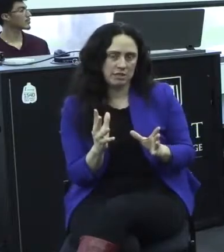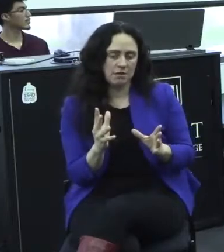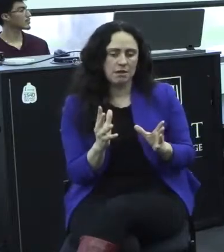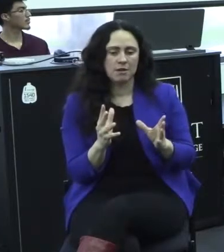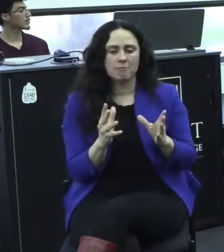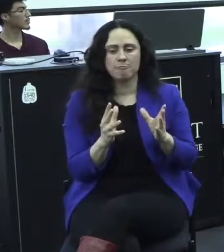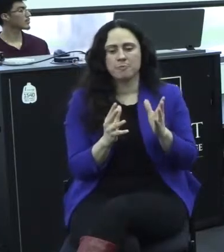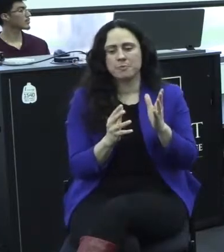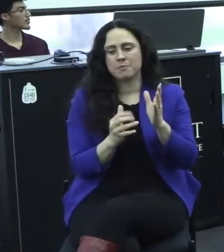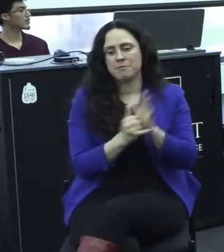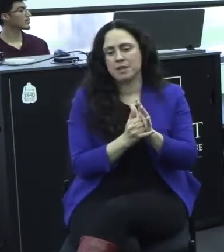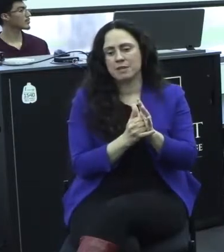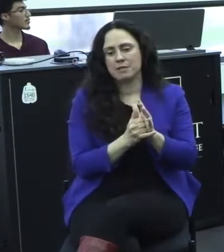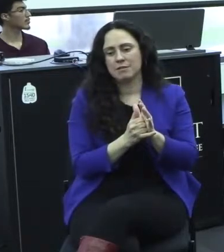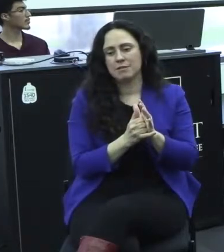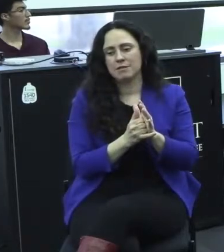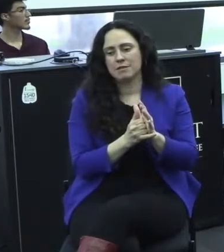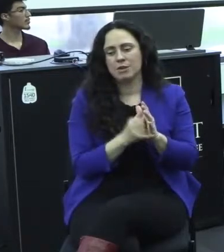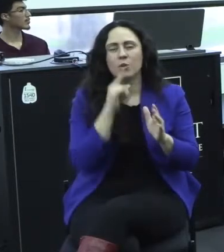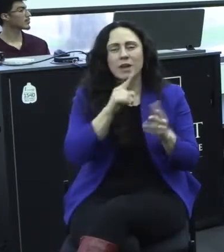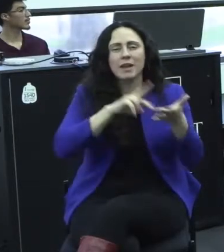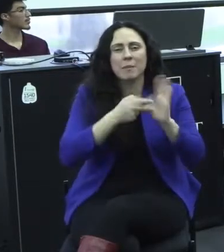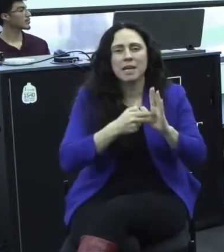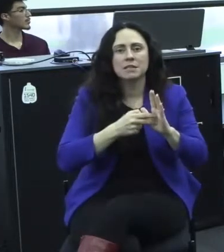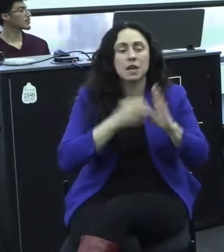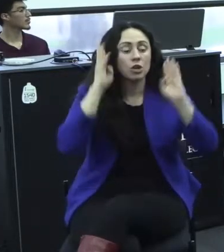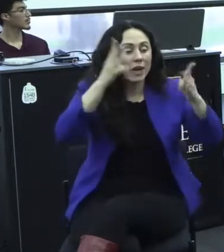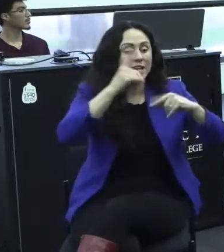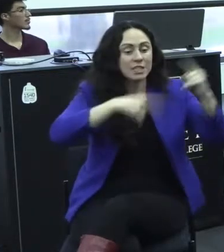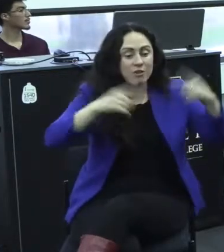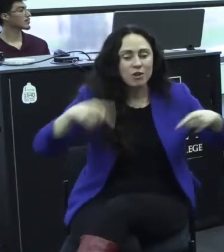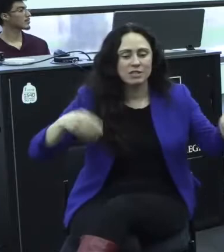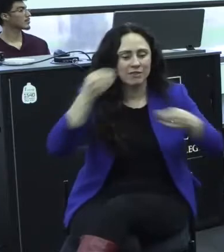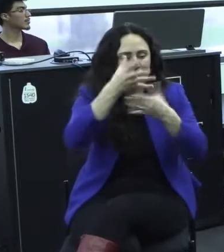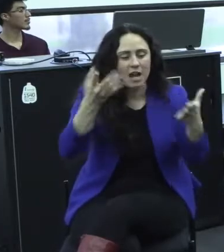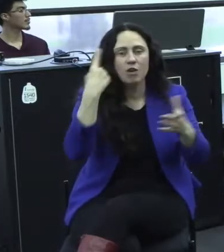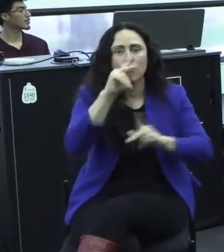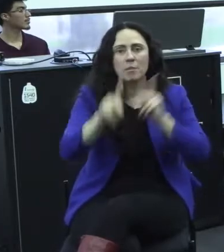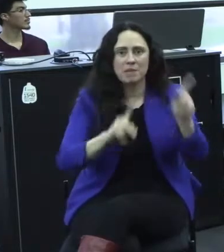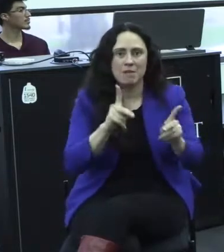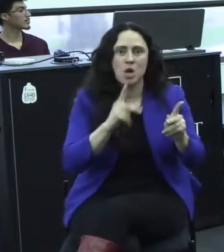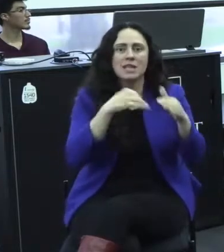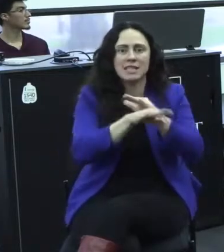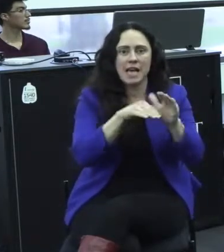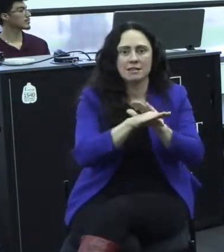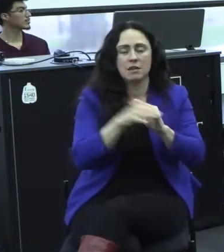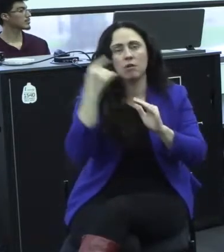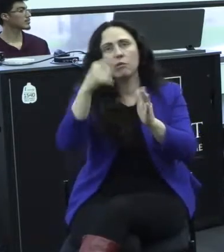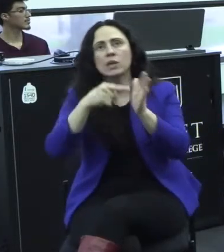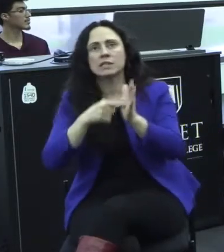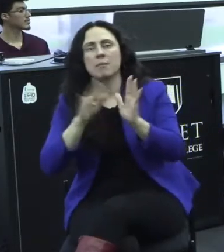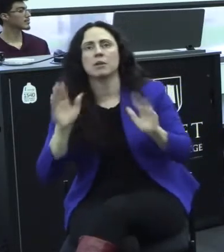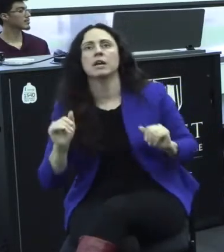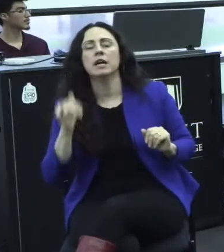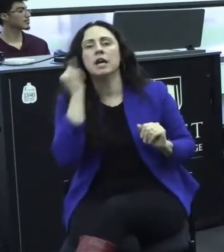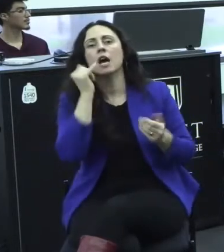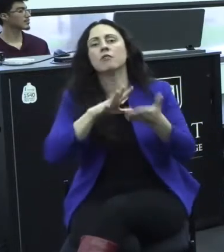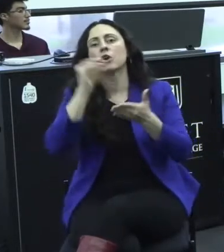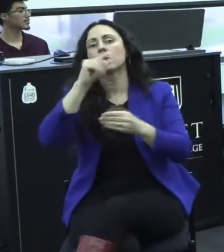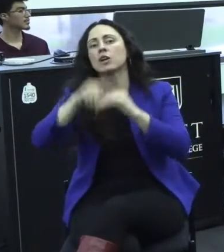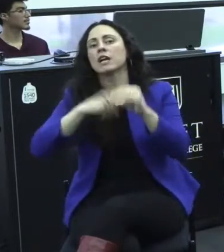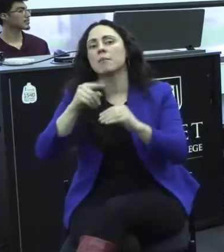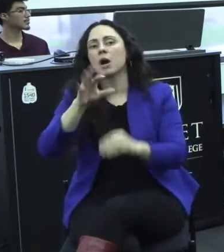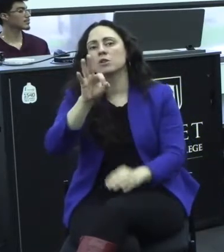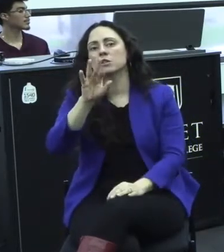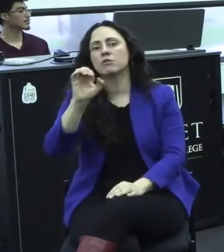basically, very short ways, it's creating diversified content for individuals to access. So, for example, if you're learning about